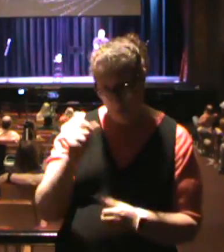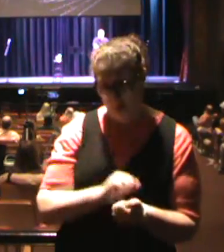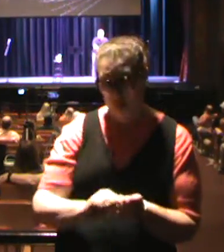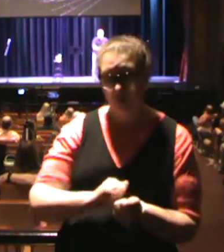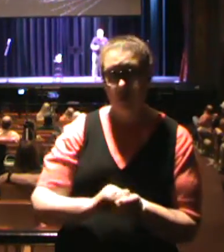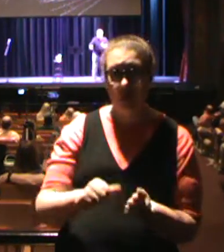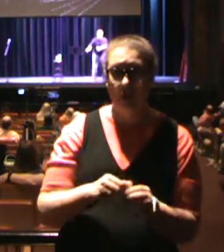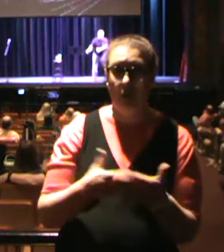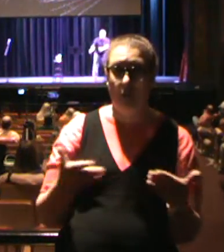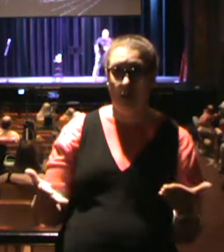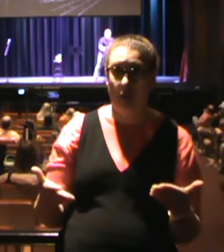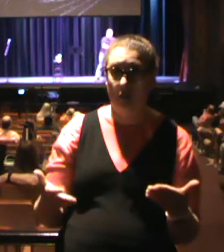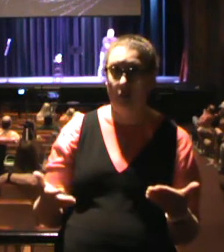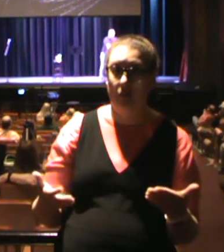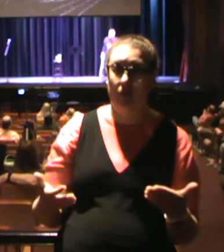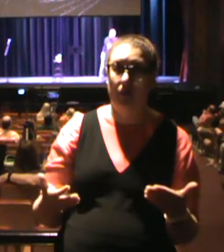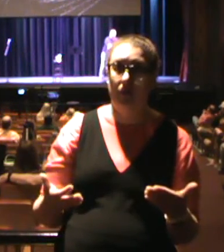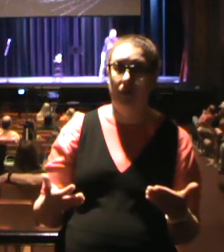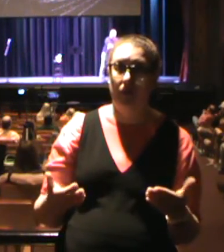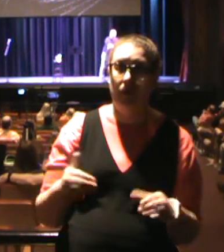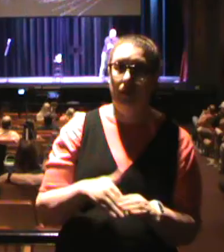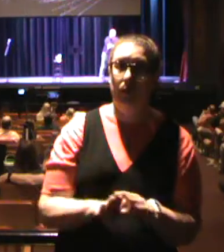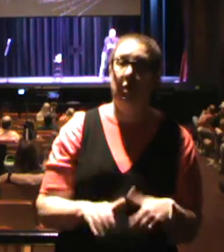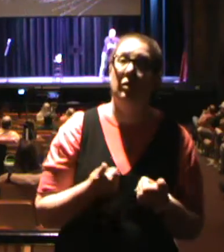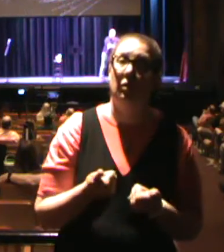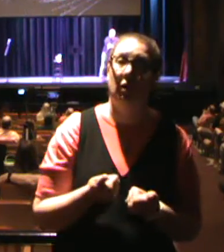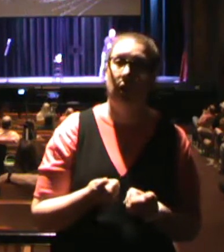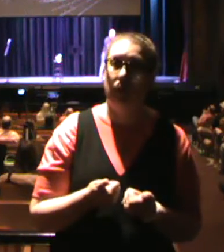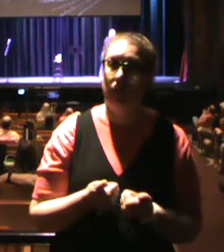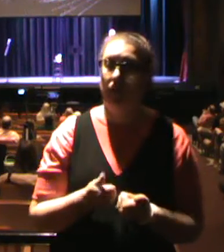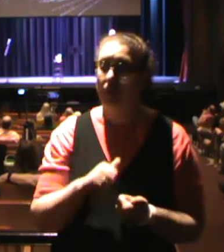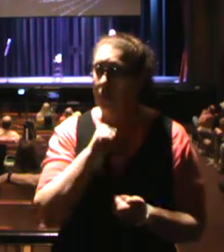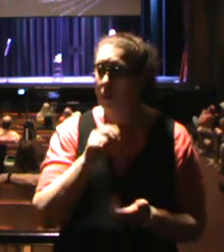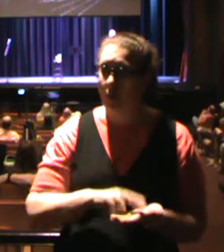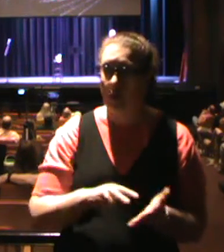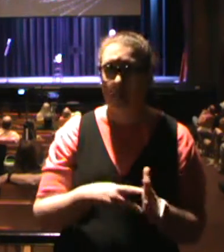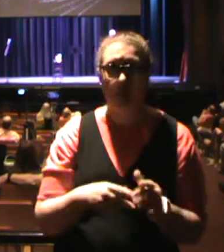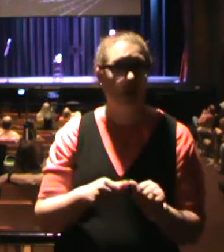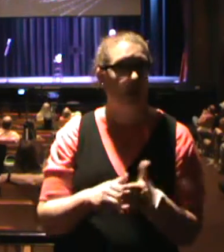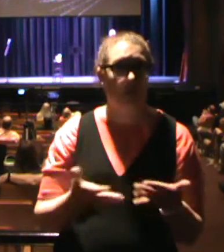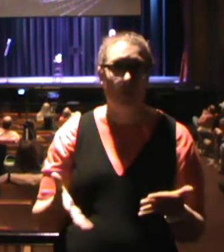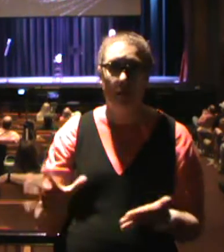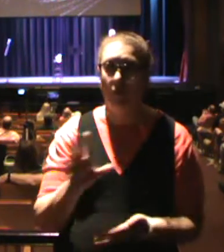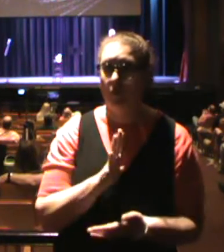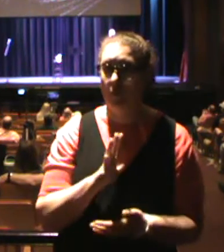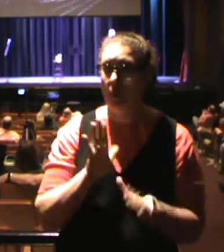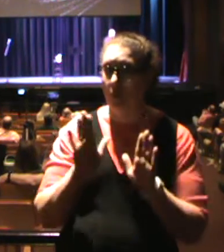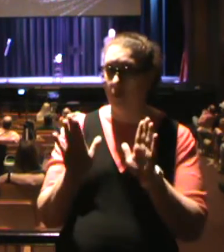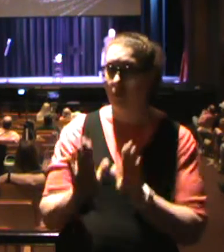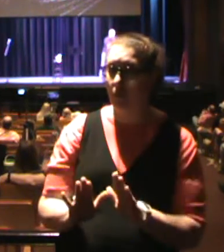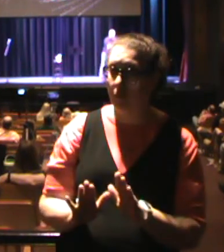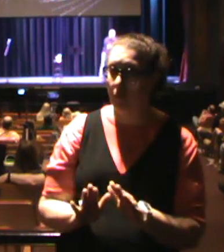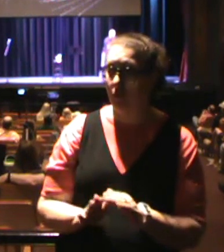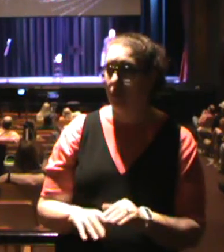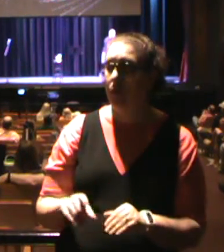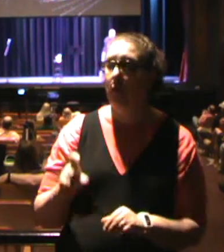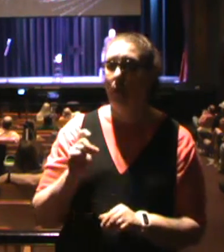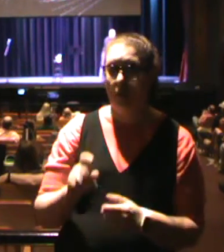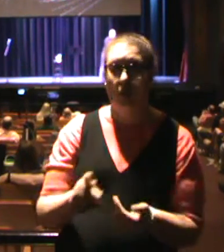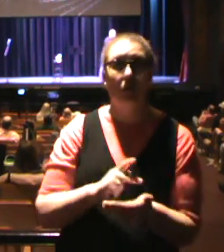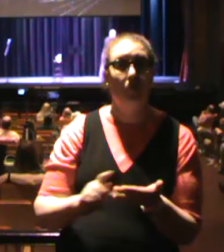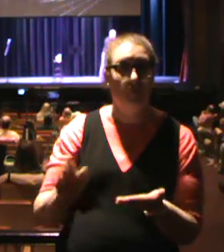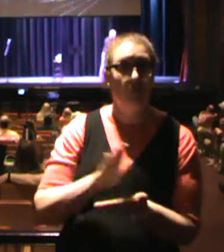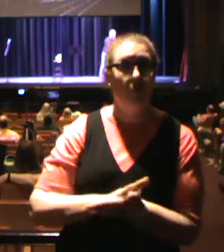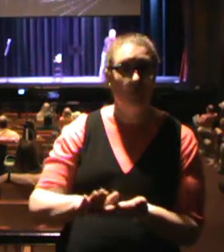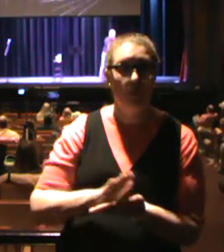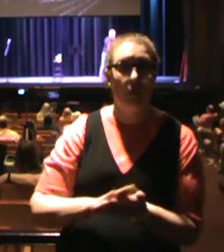stuff, and just because you clean out stuff in your life, does that mean that everything's okay? You've got to purify it. You've got to